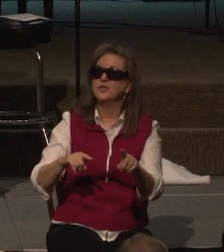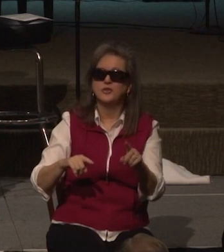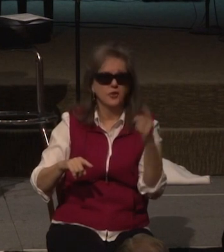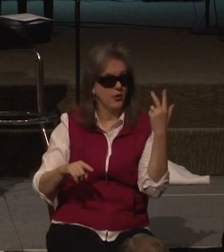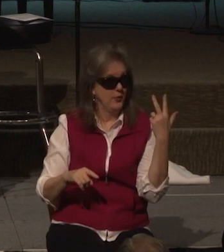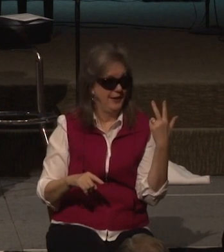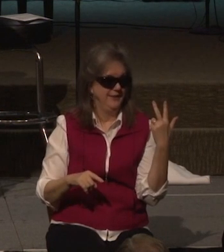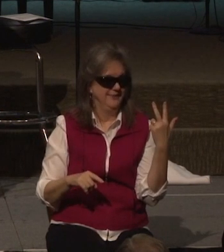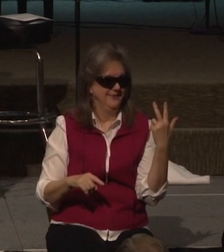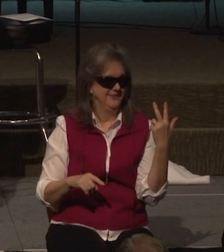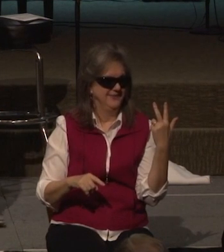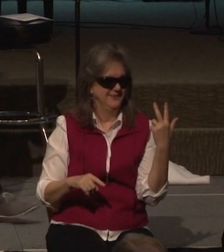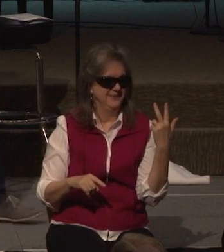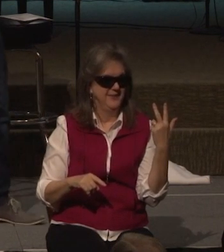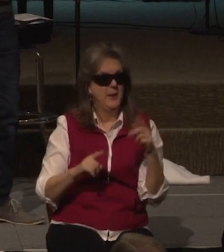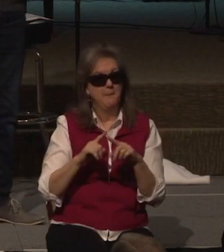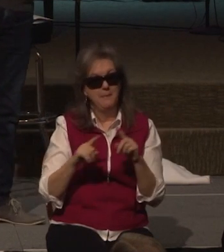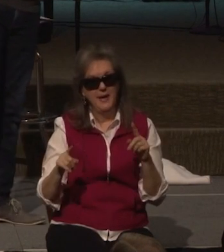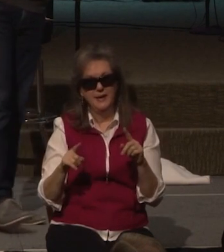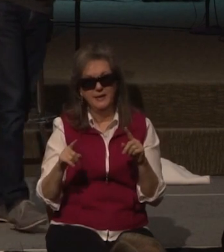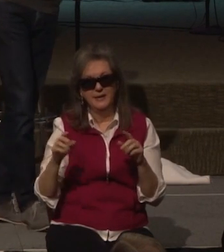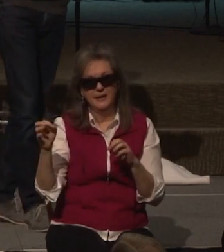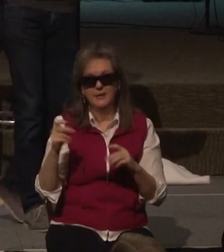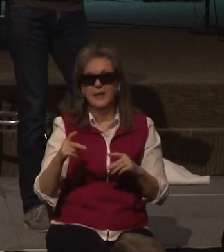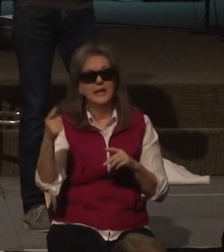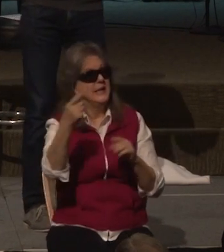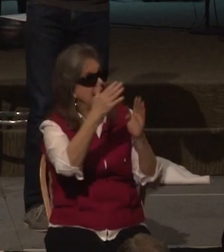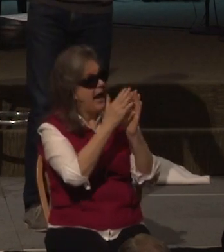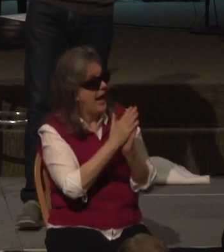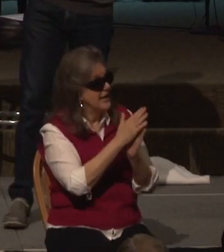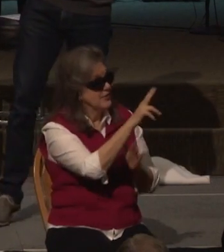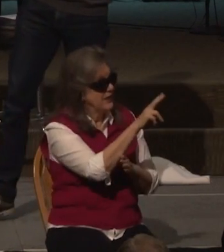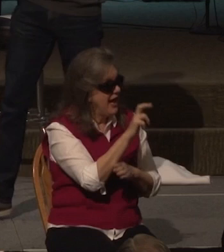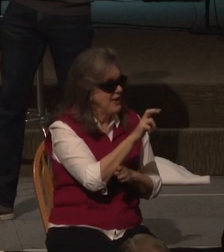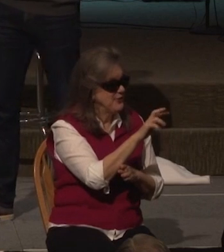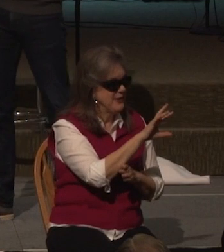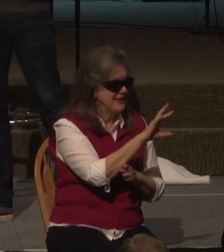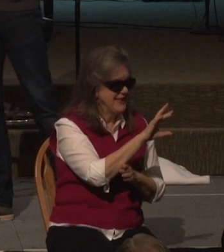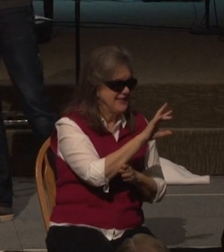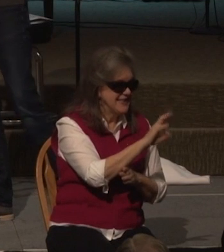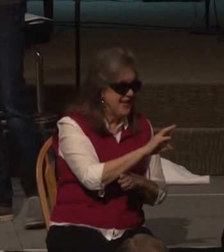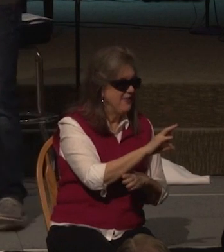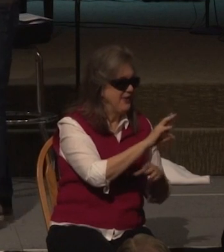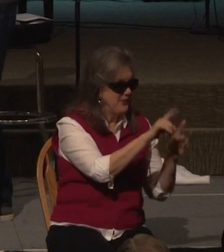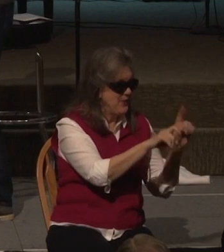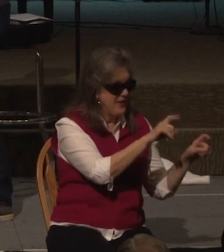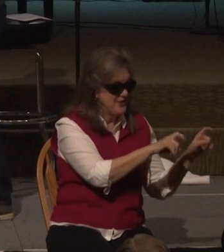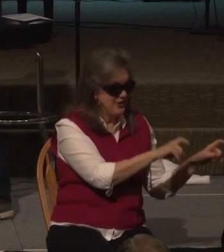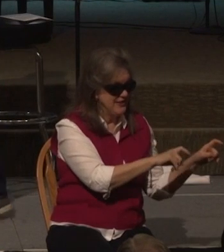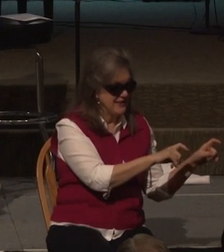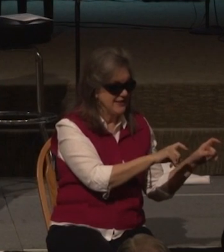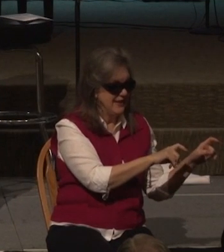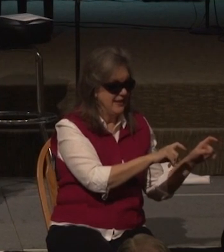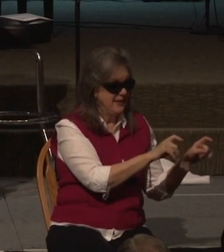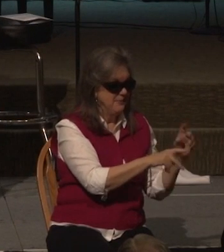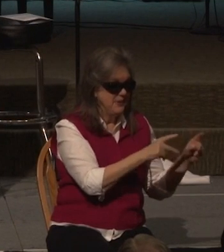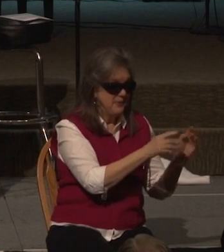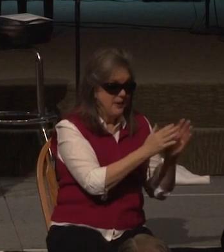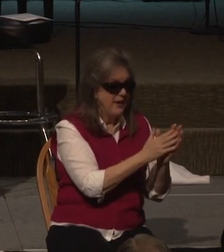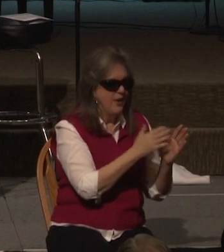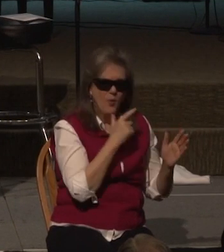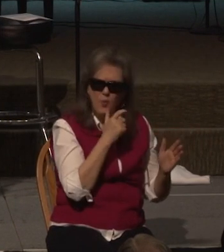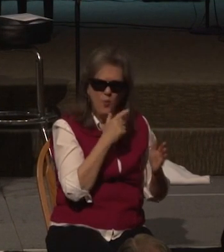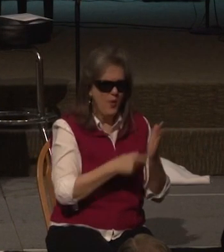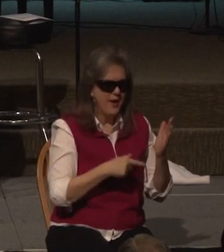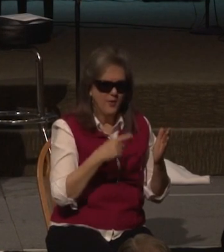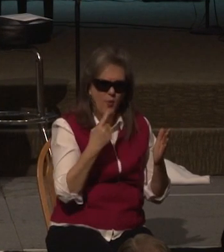3. But in return, he asks 307 questions, the questions that he were asked, which tells us